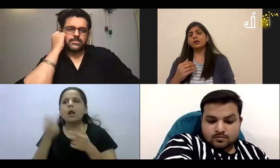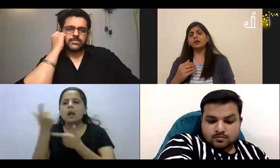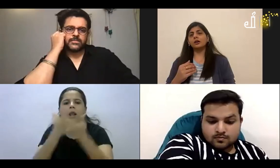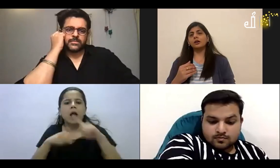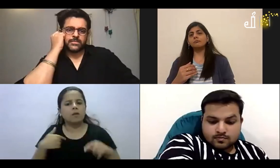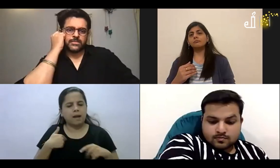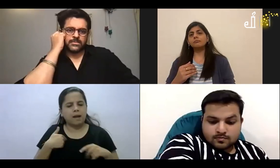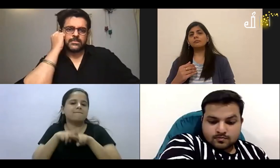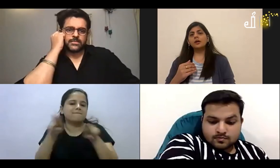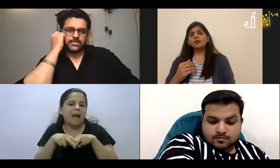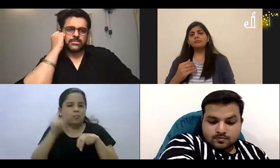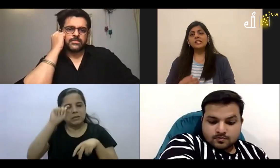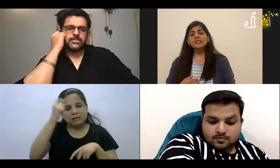family